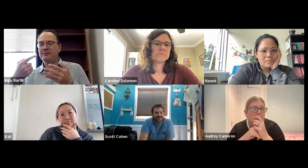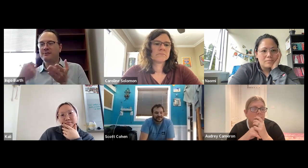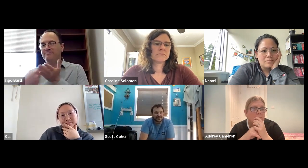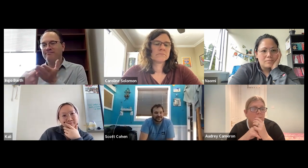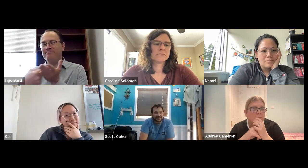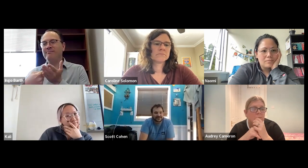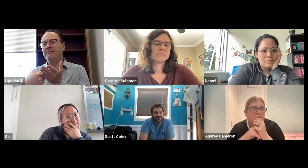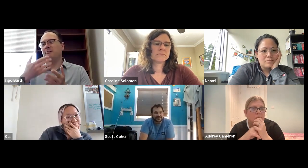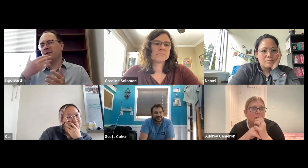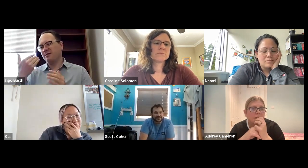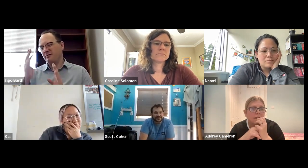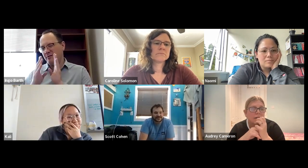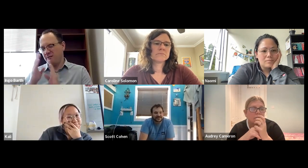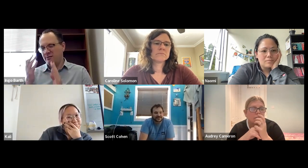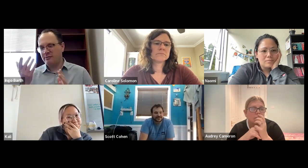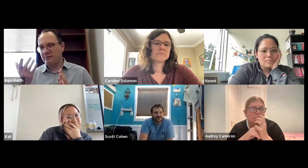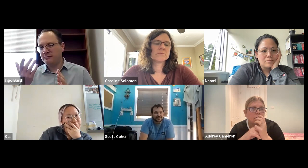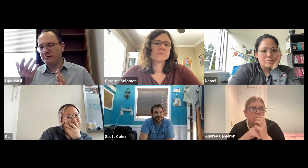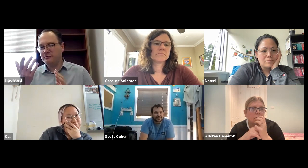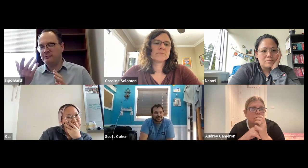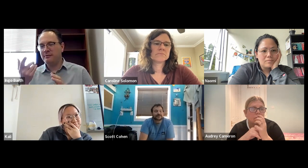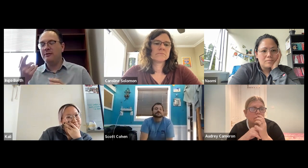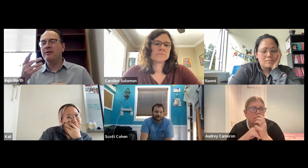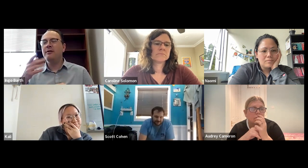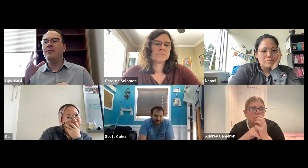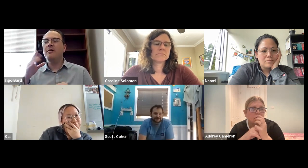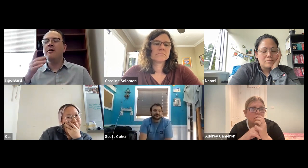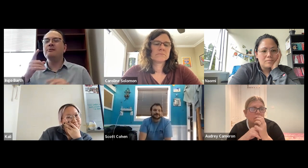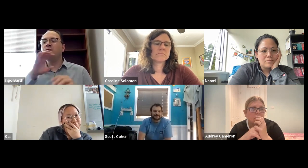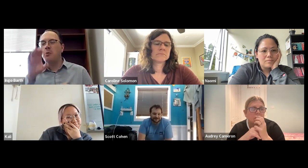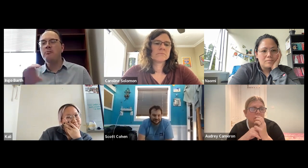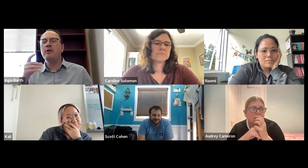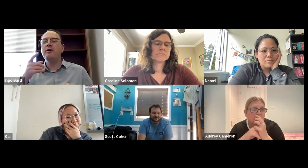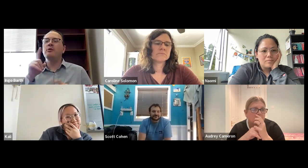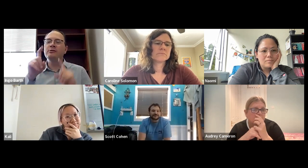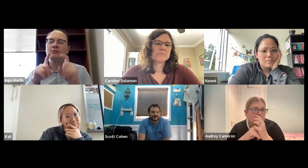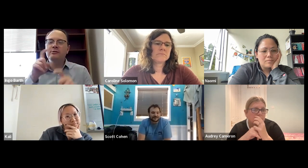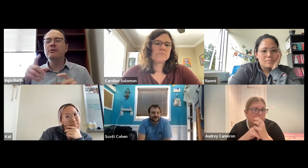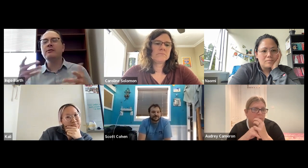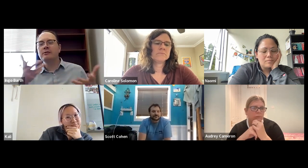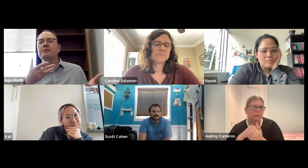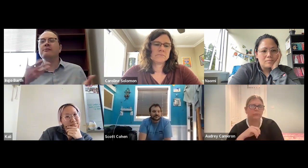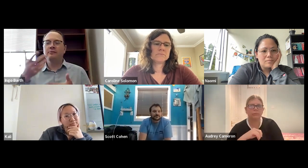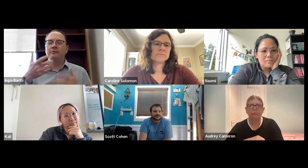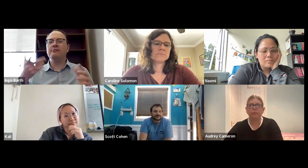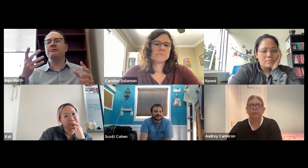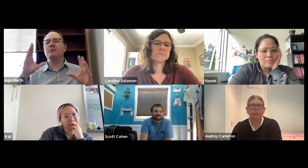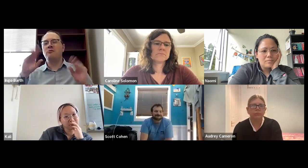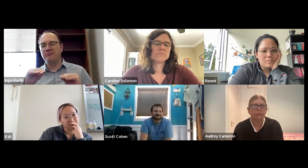if the presentations happen online and you have conversations, it's better to have the face-to-face piece, because on Zoom, that